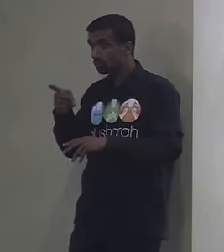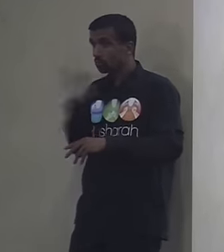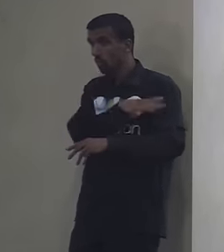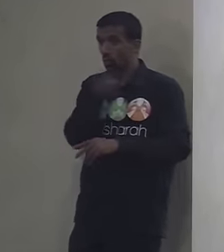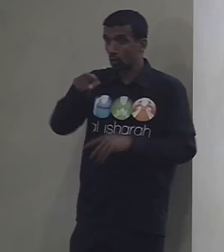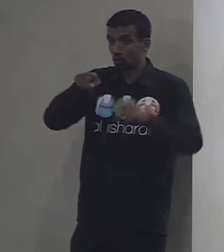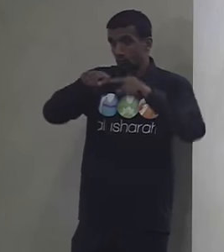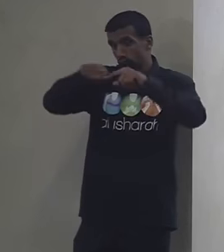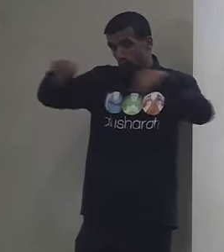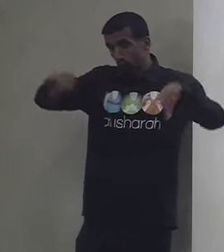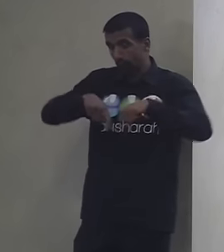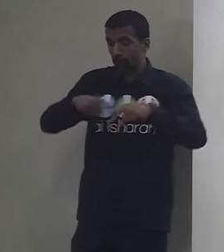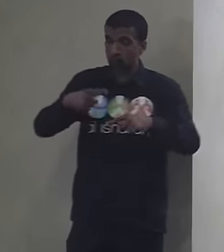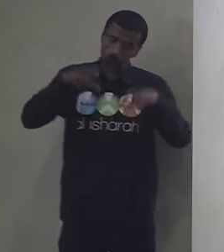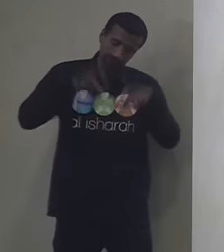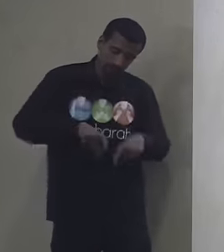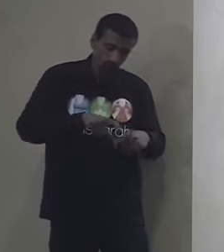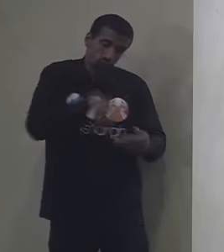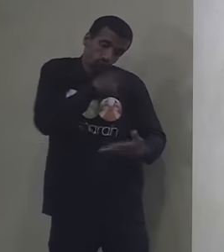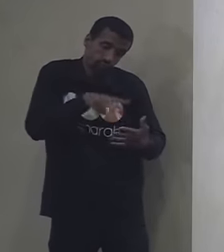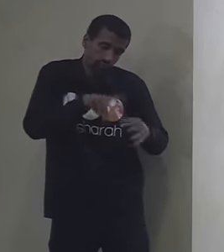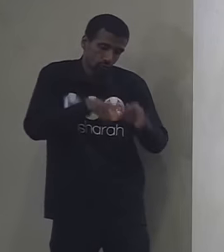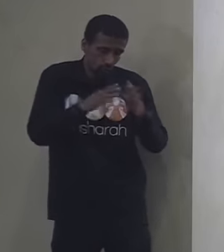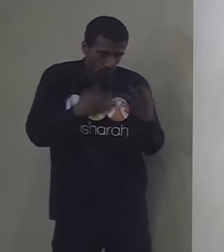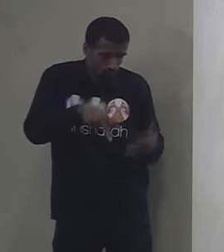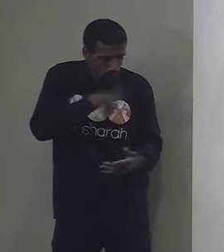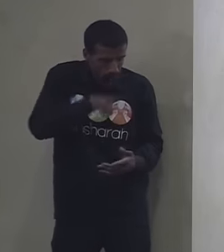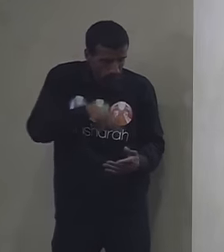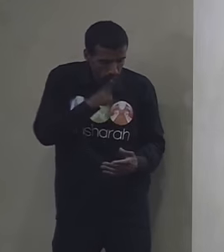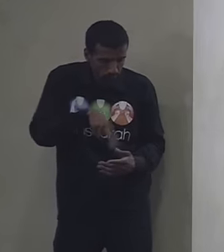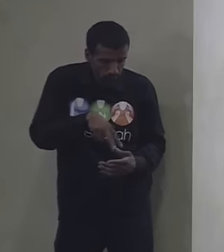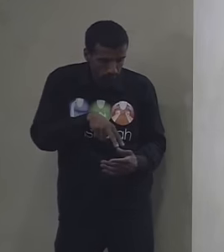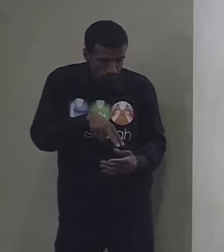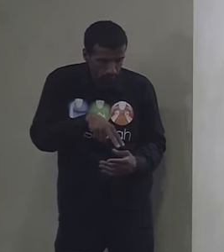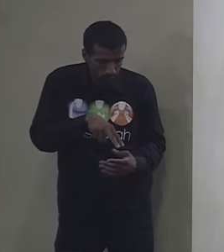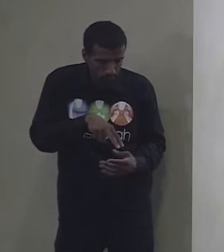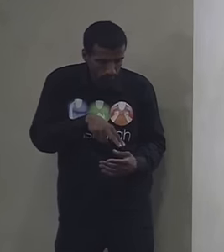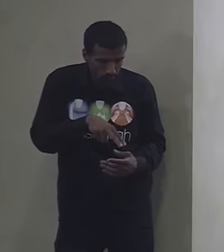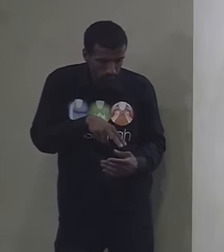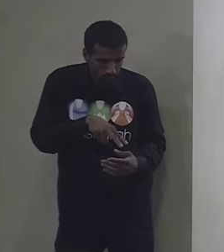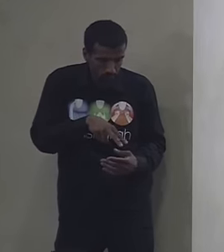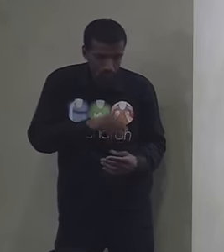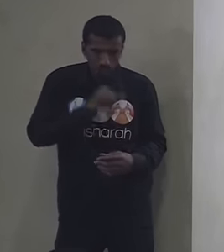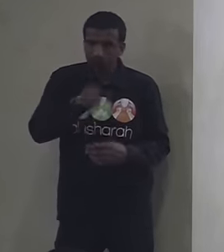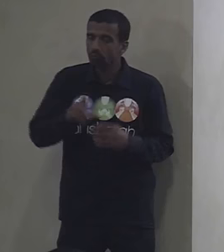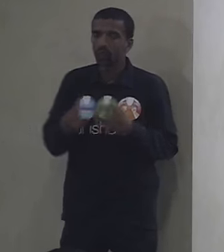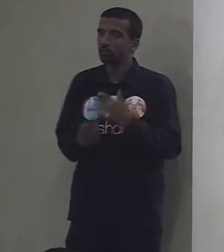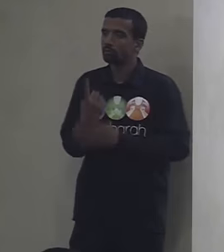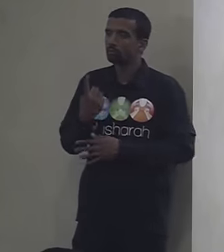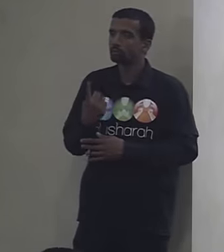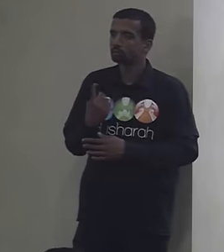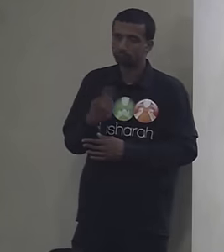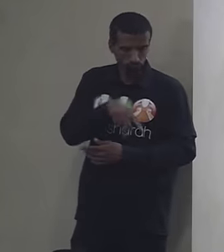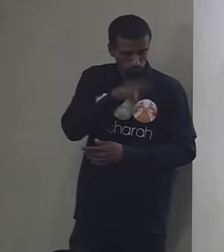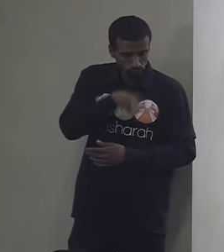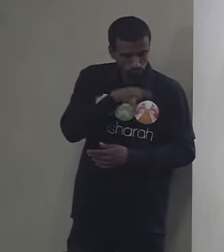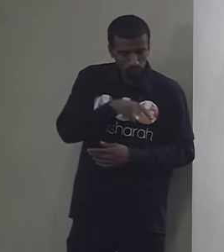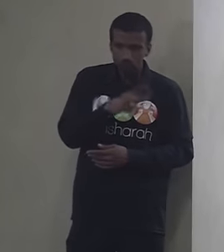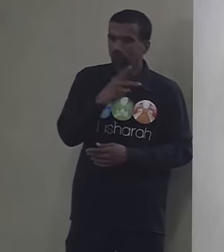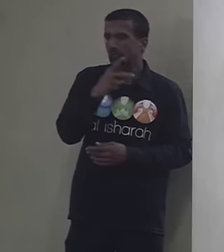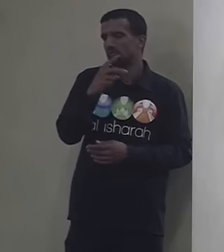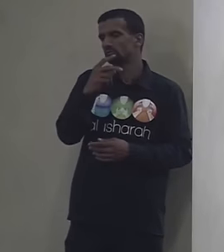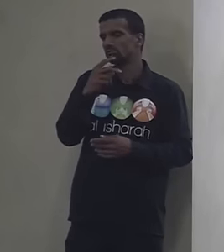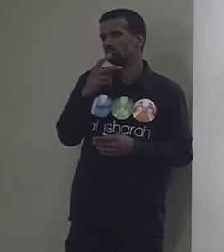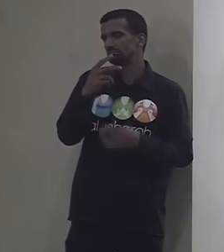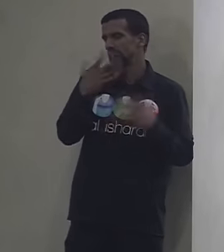front of me when I stand in front of Allah, this is actually pretty small. I think we can get over this. You know? Just put things